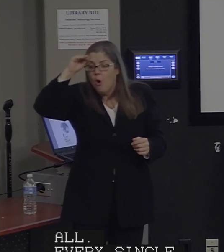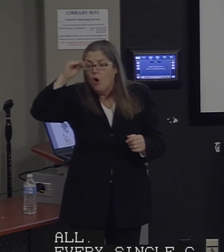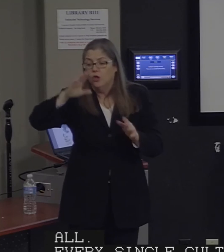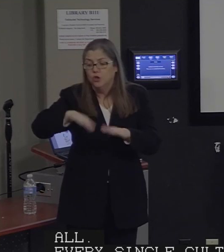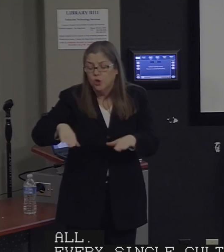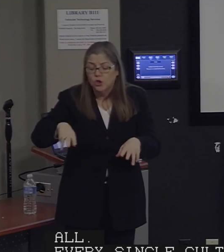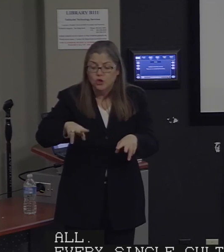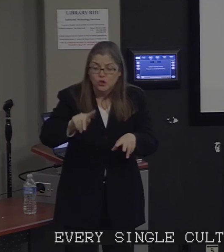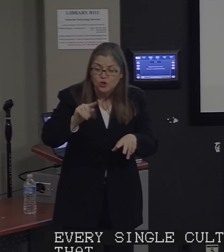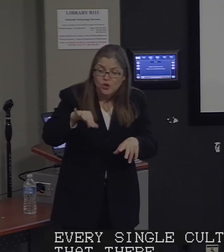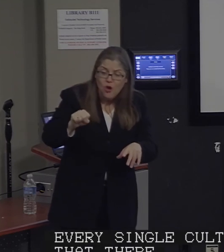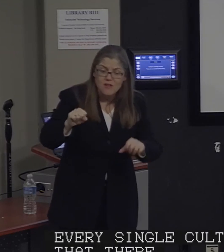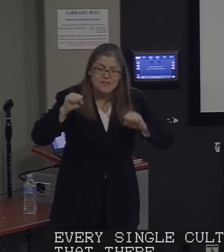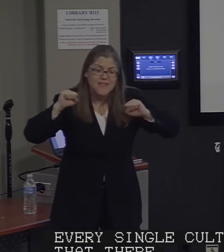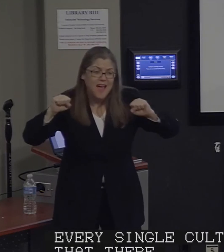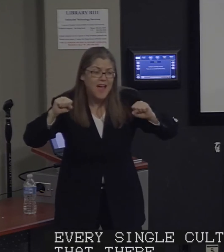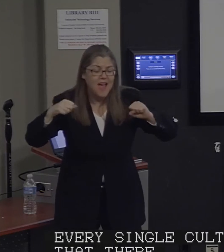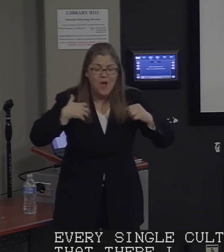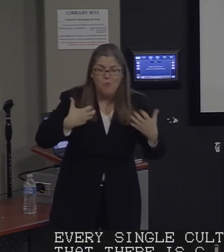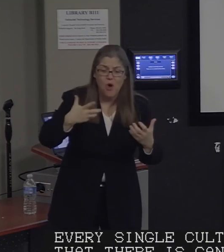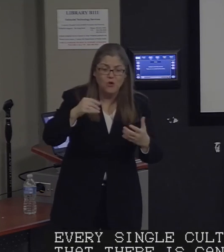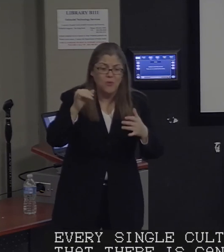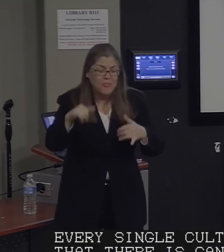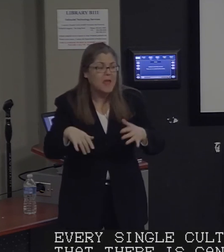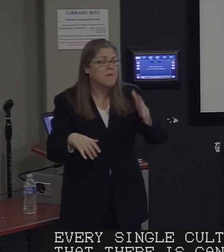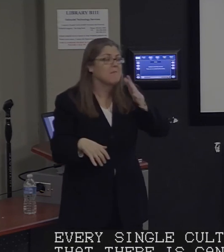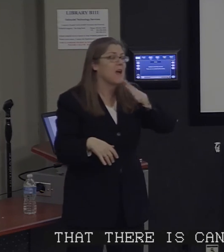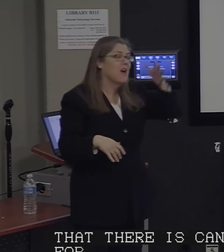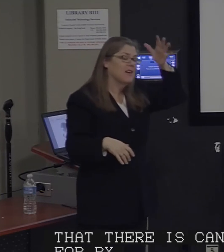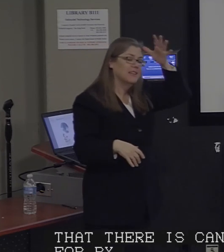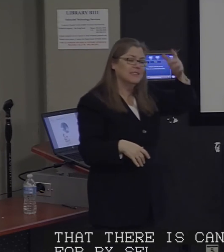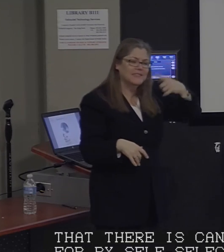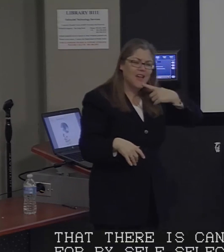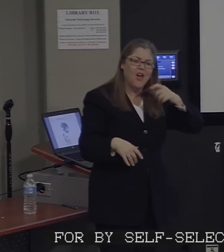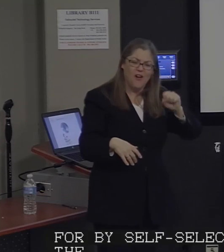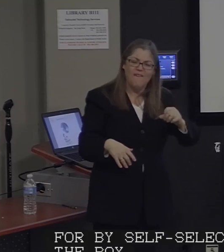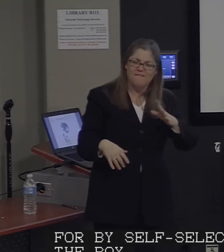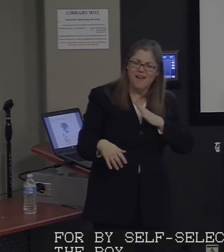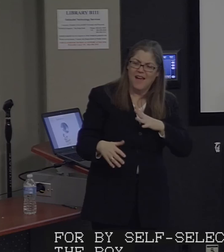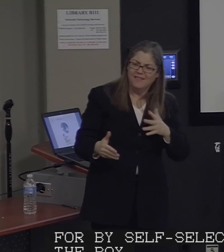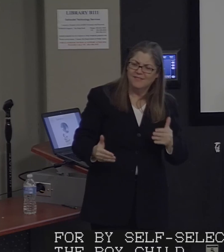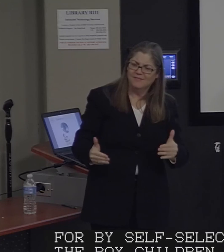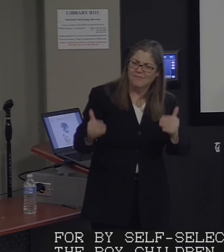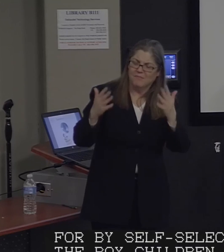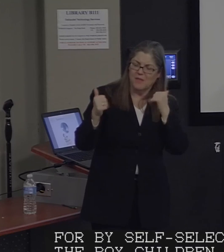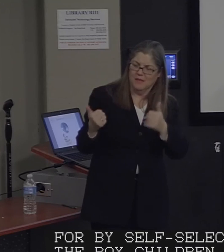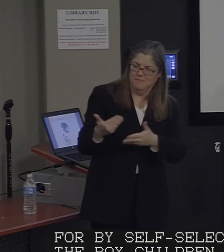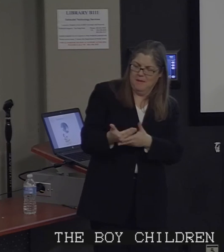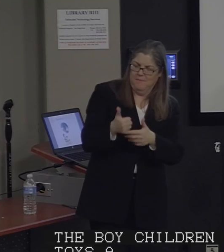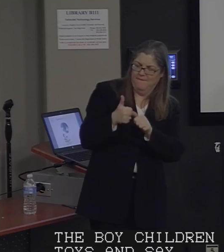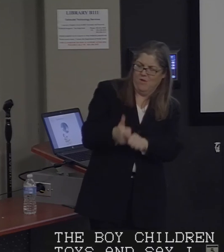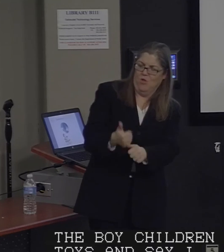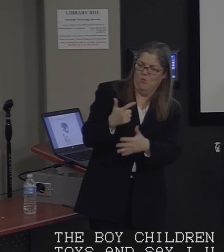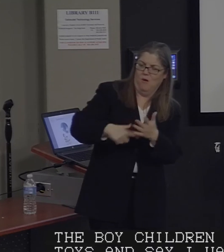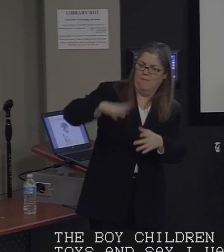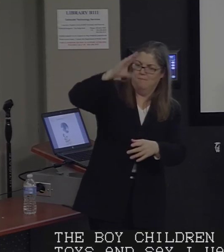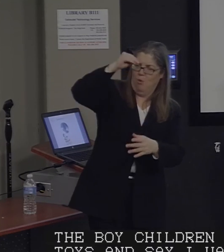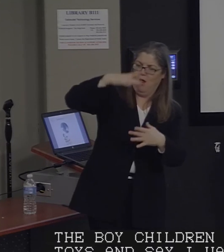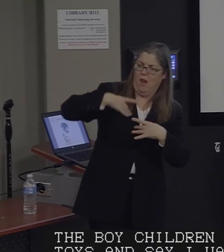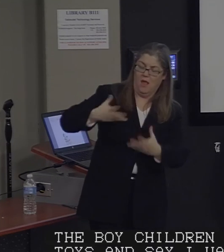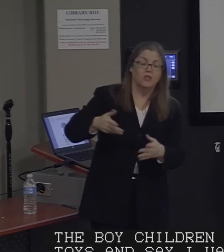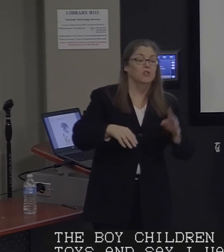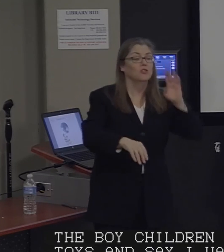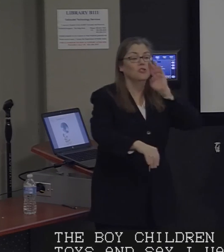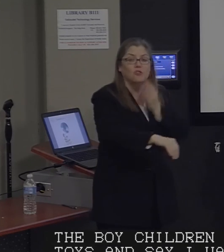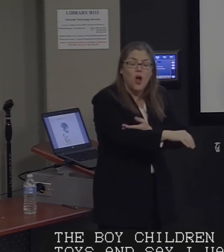toys and they say, yay, I love it, I want to do it. And the parents say, oh yeah, let's do that, because you're taking a cue from your baby. And the